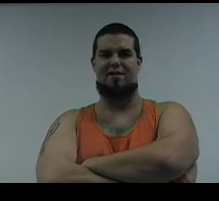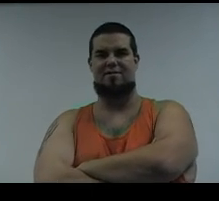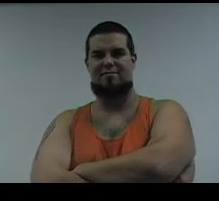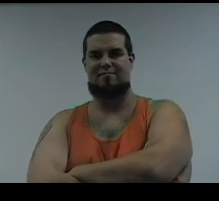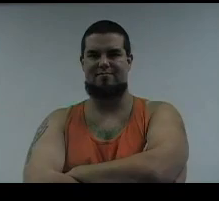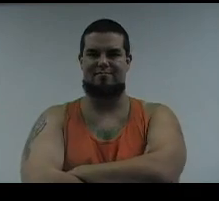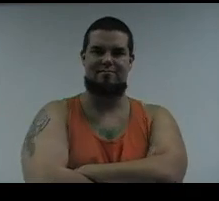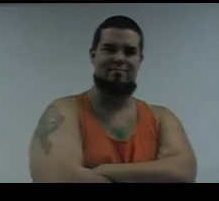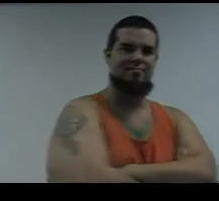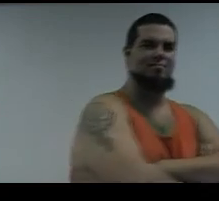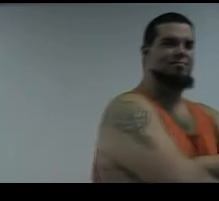there.